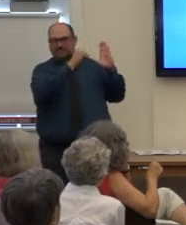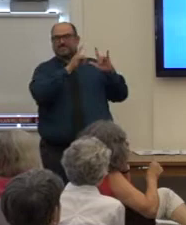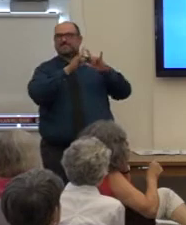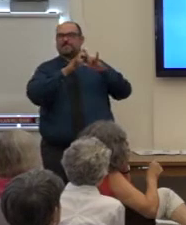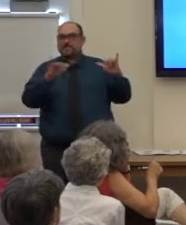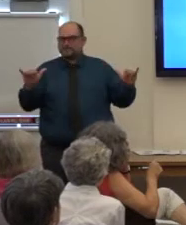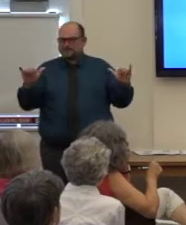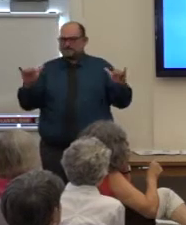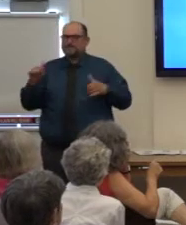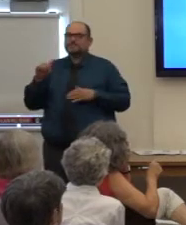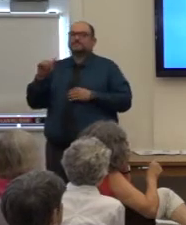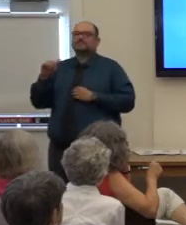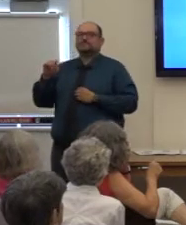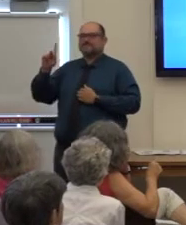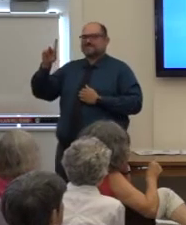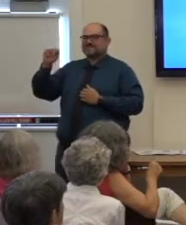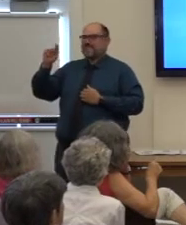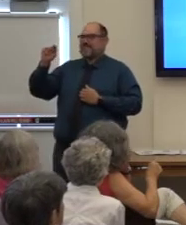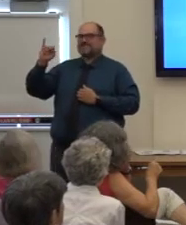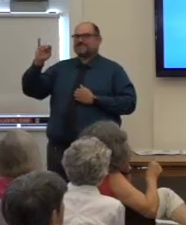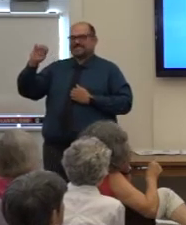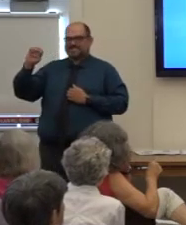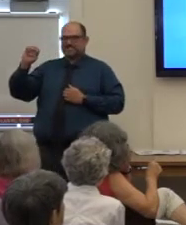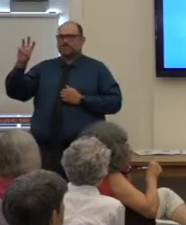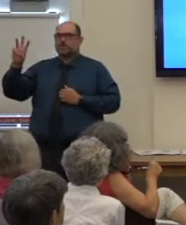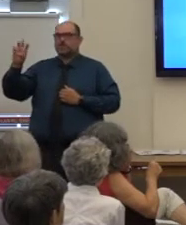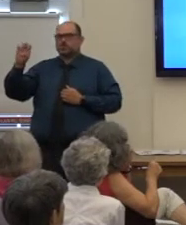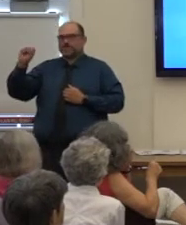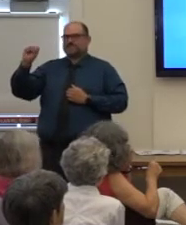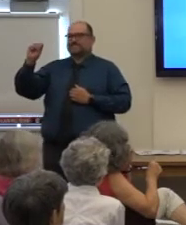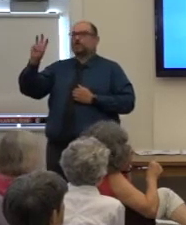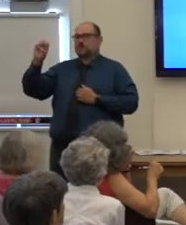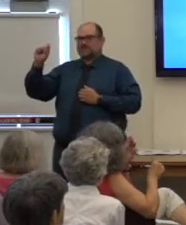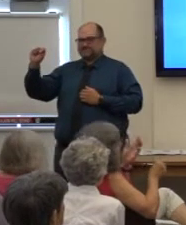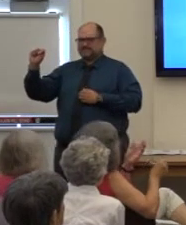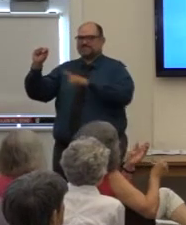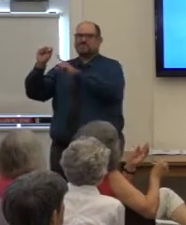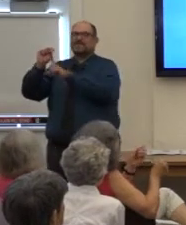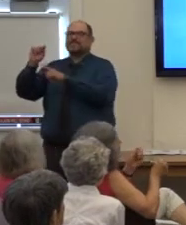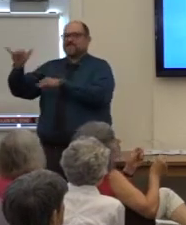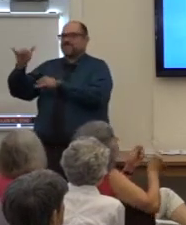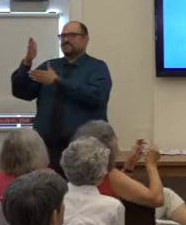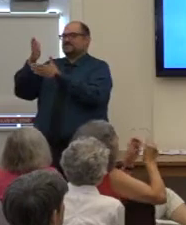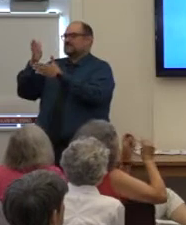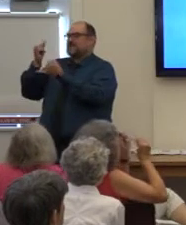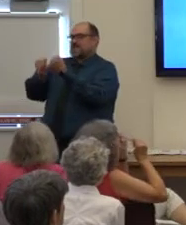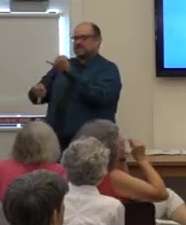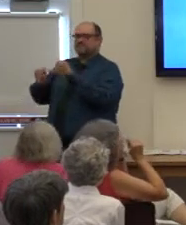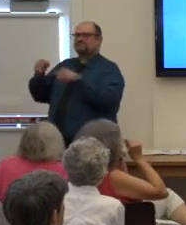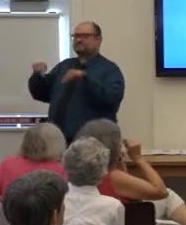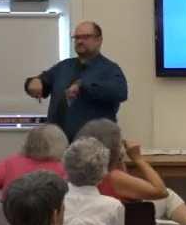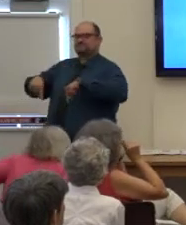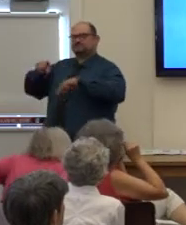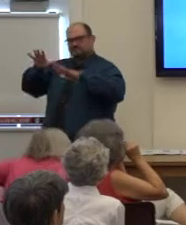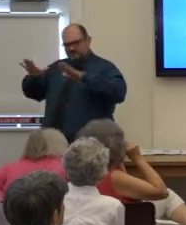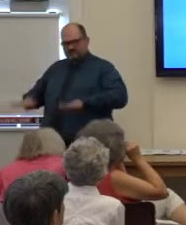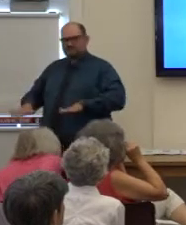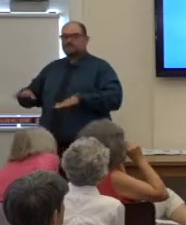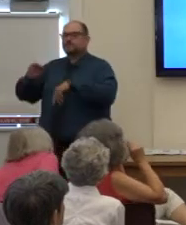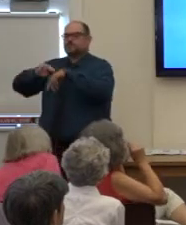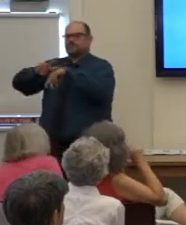last native speaker, if you will, of the Chilmark sign language, passed away.